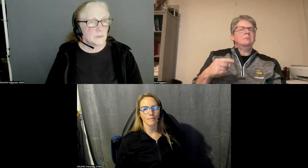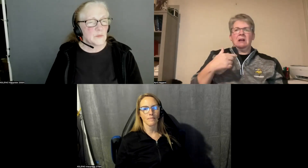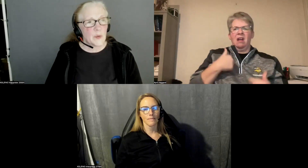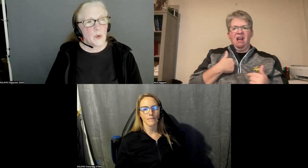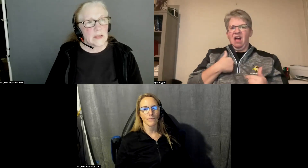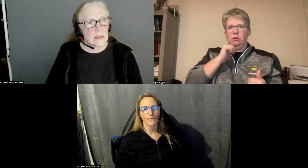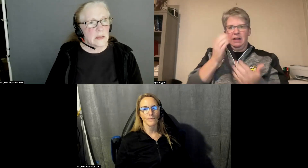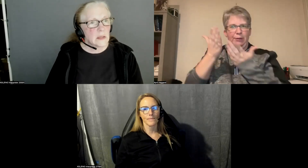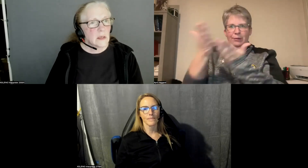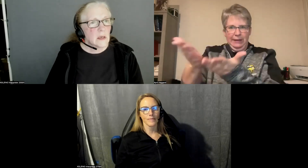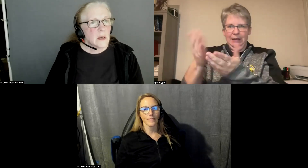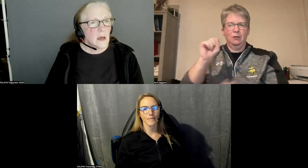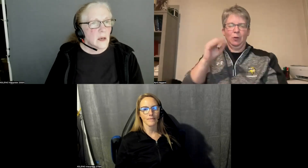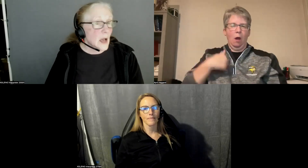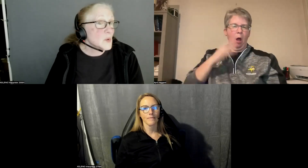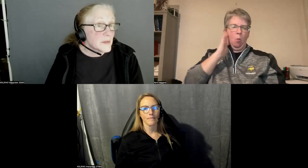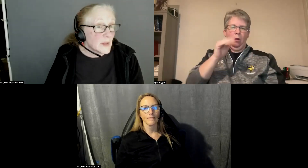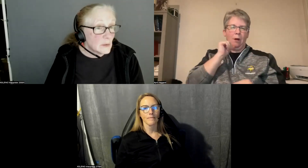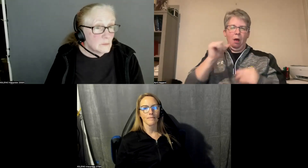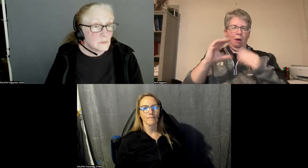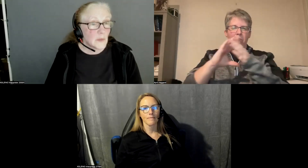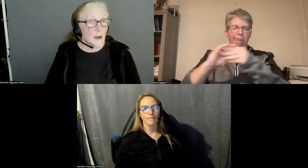month, November. I wasn't there,